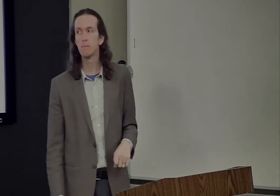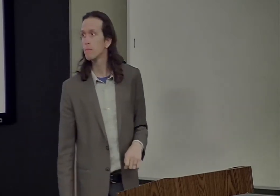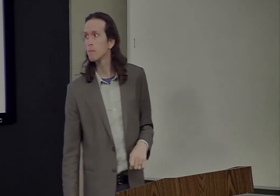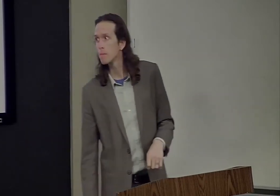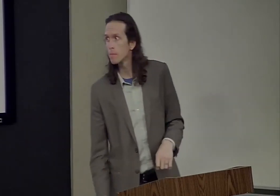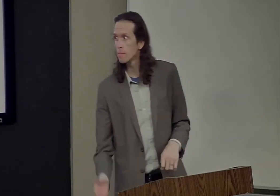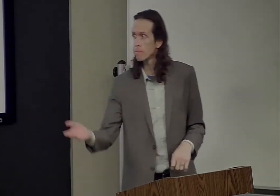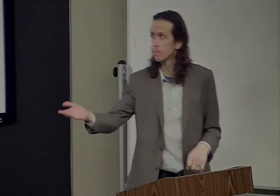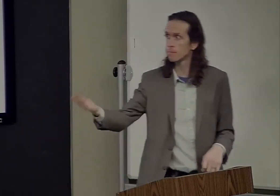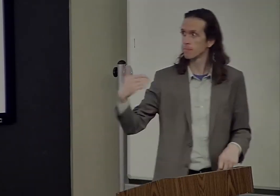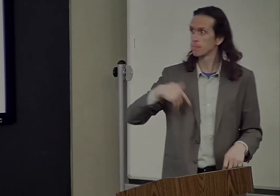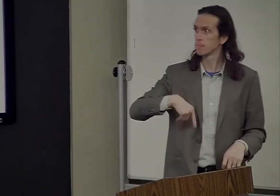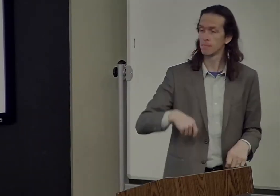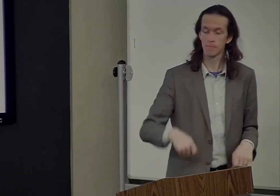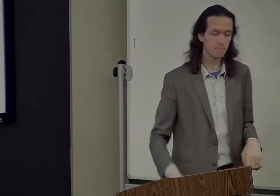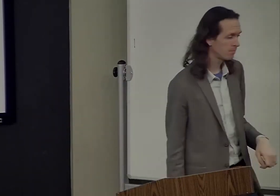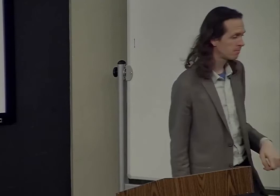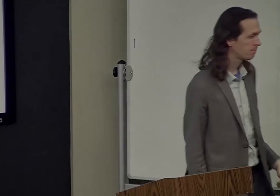whichever.